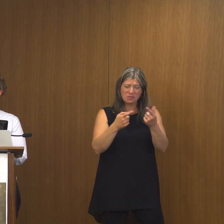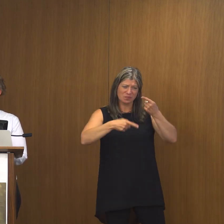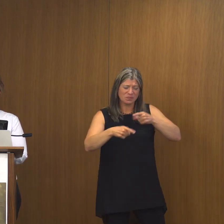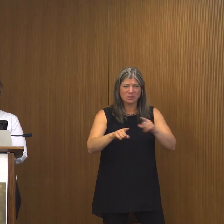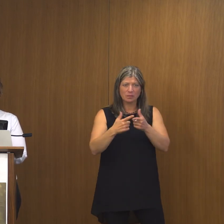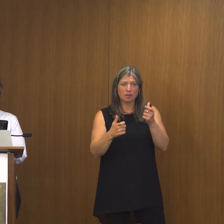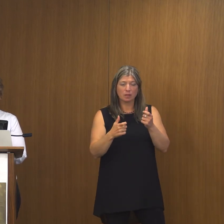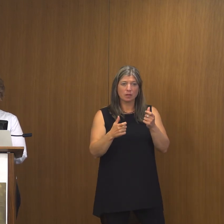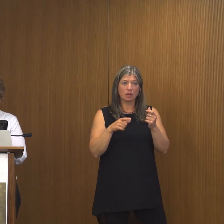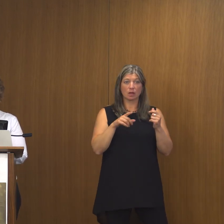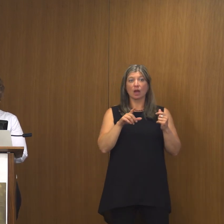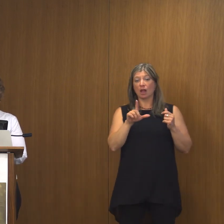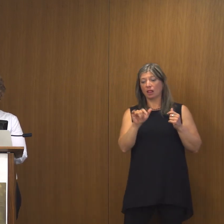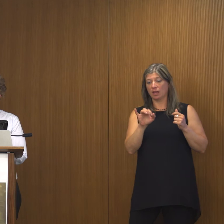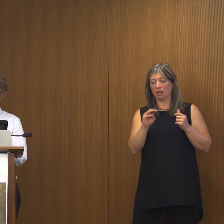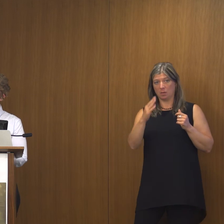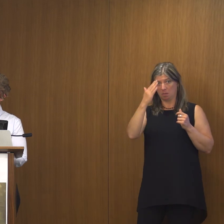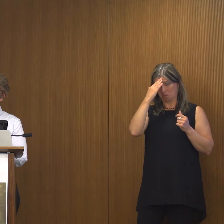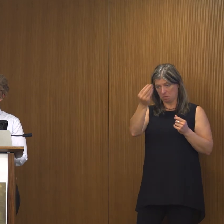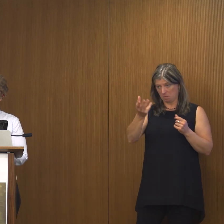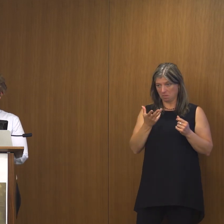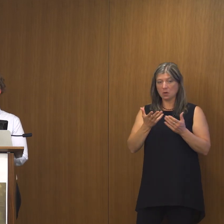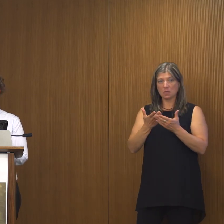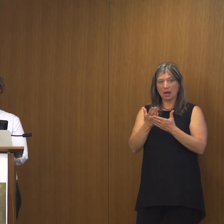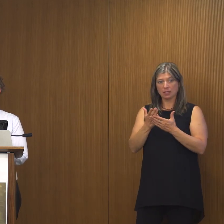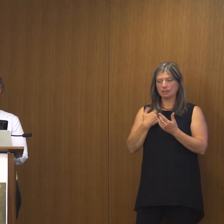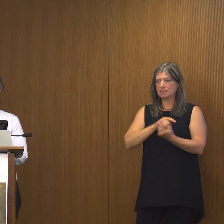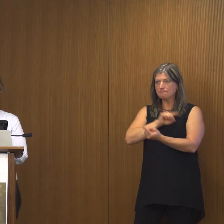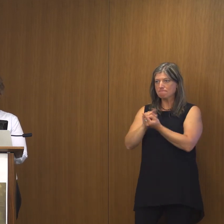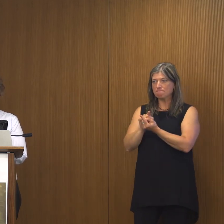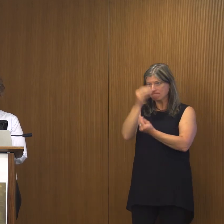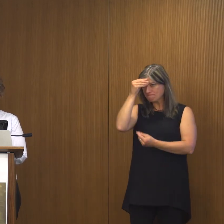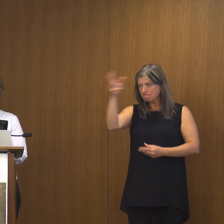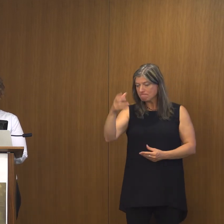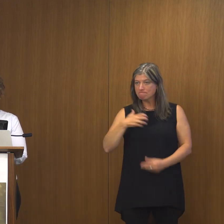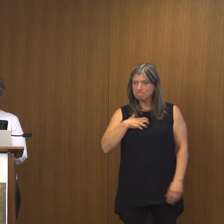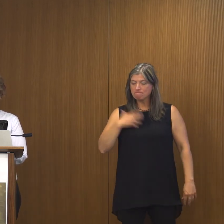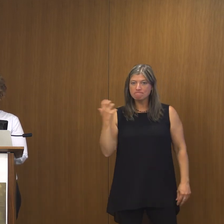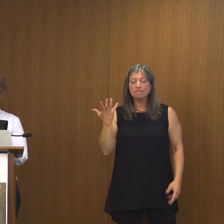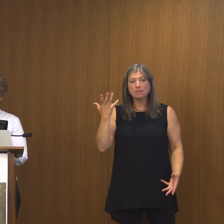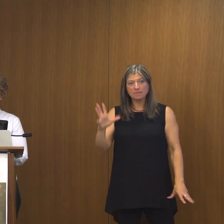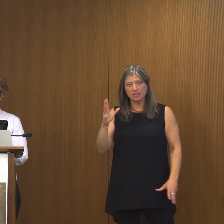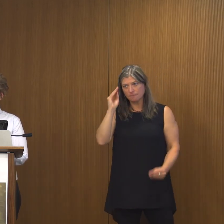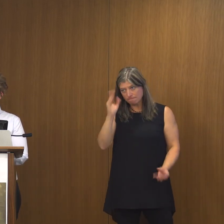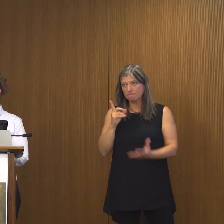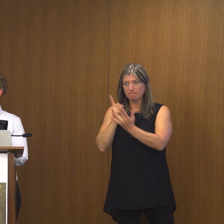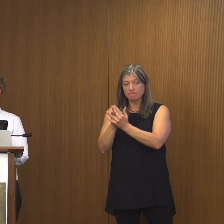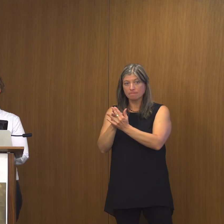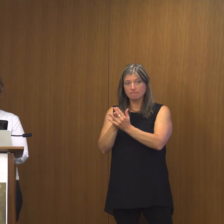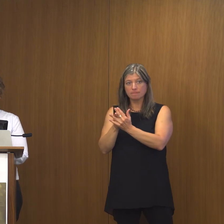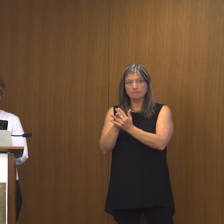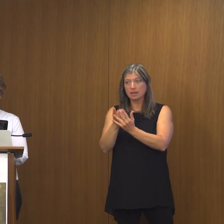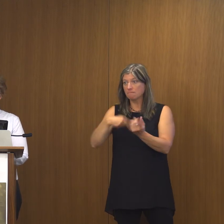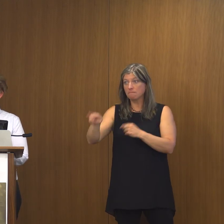took my mama bear self to the right people, and said the right things. Nobody invited me. Nobody